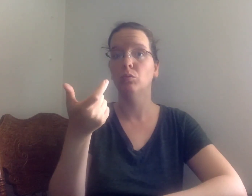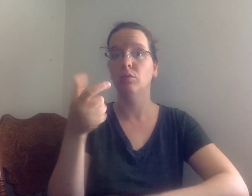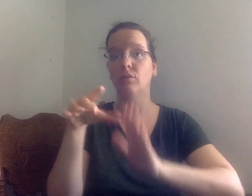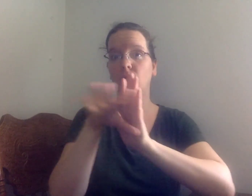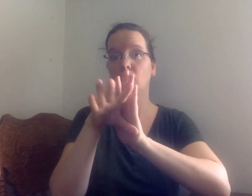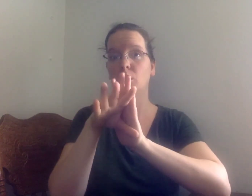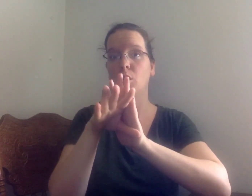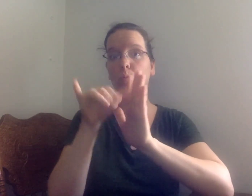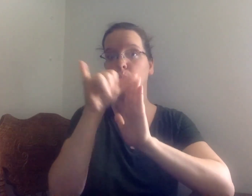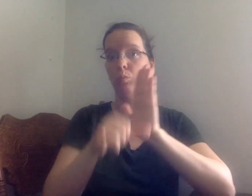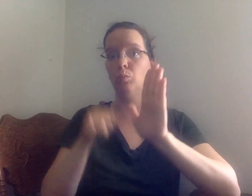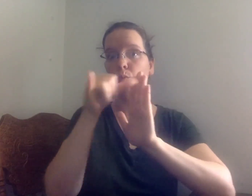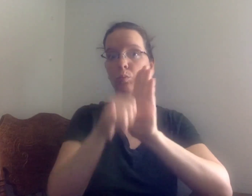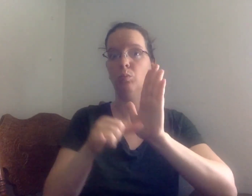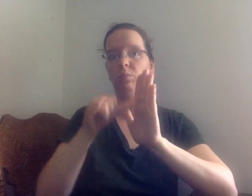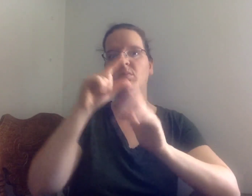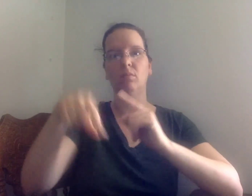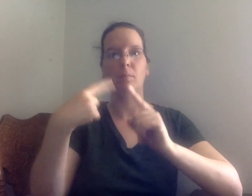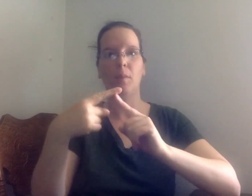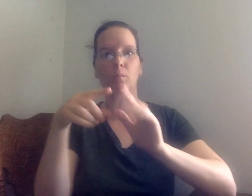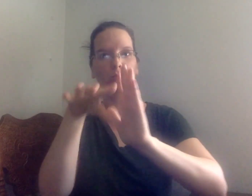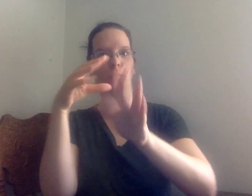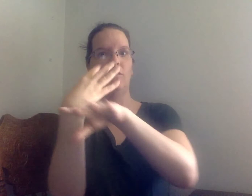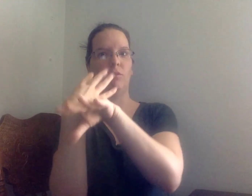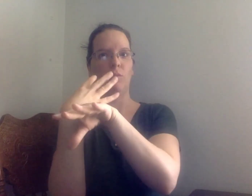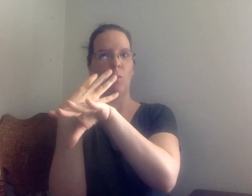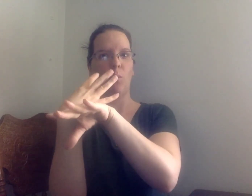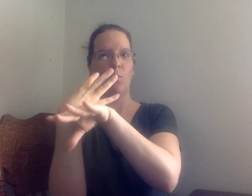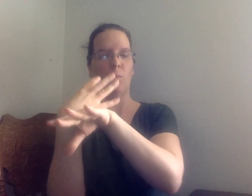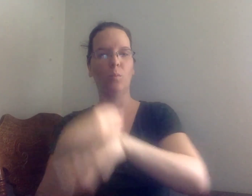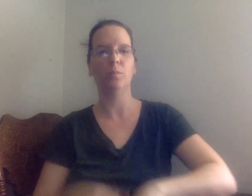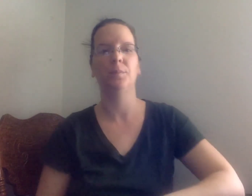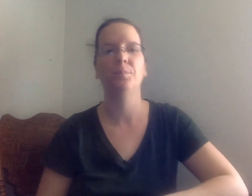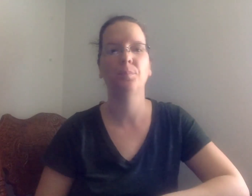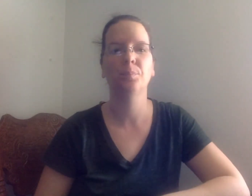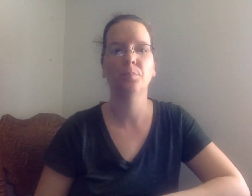And you can also watch the YouTube link about the video phone.